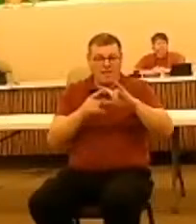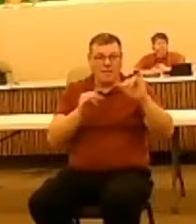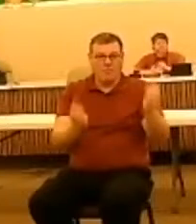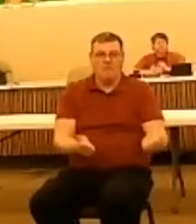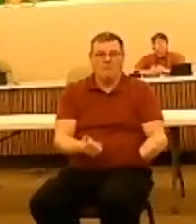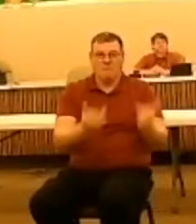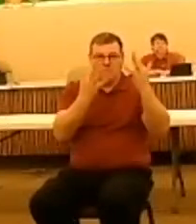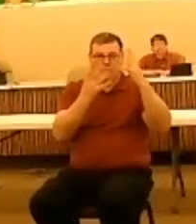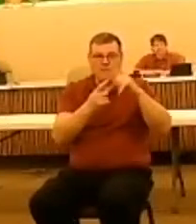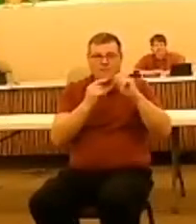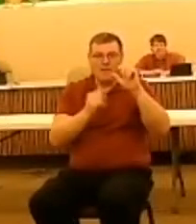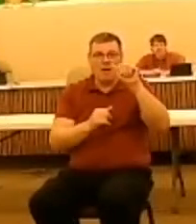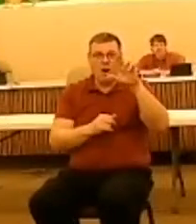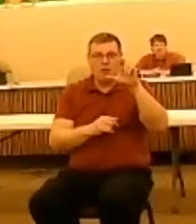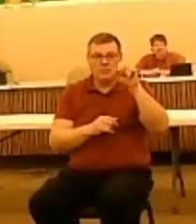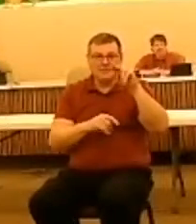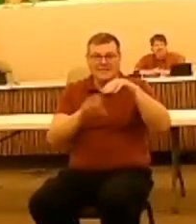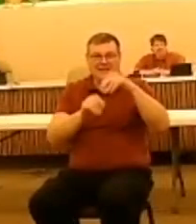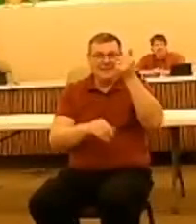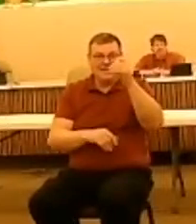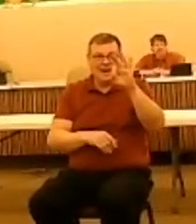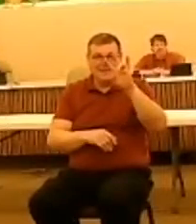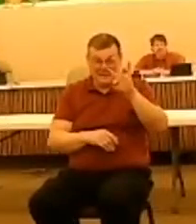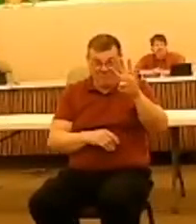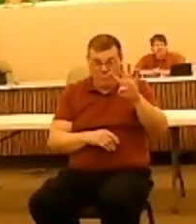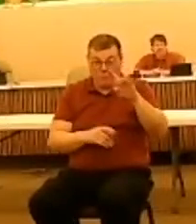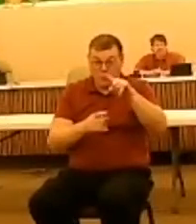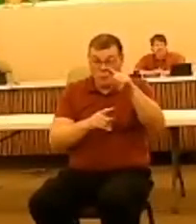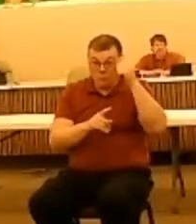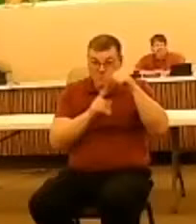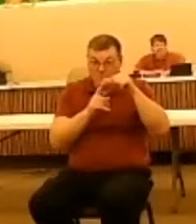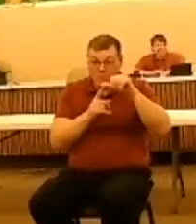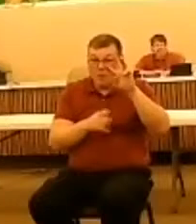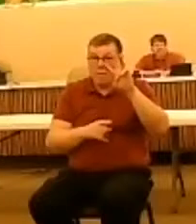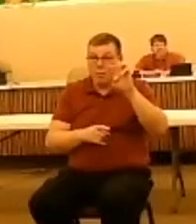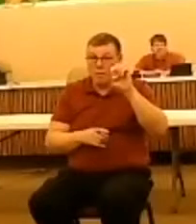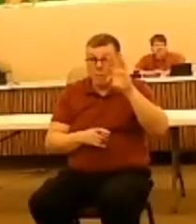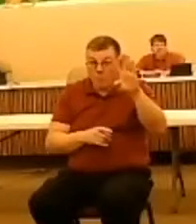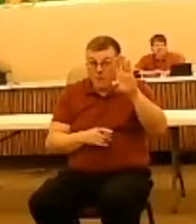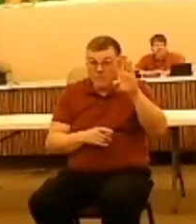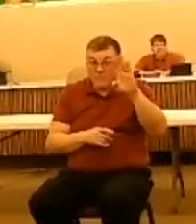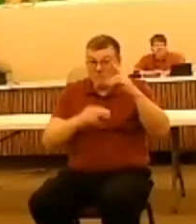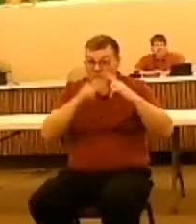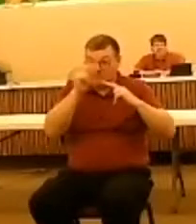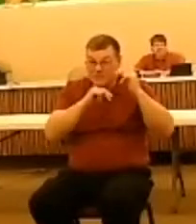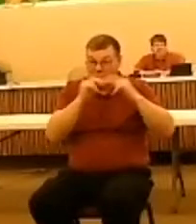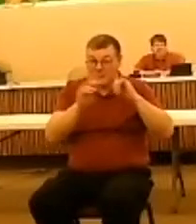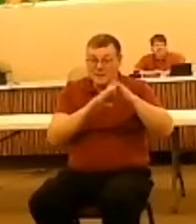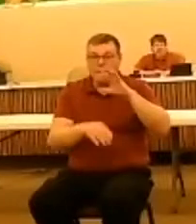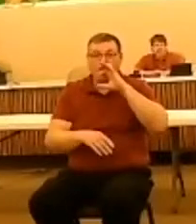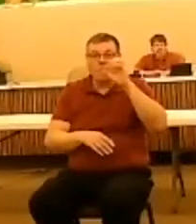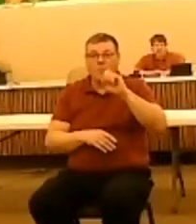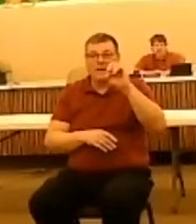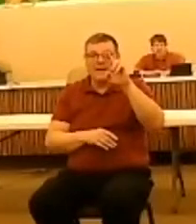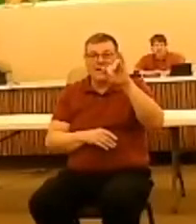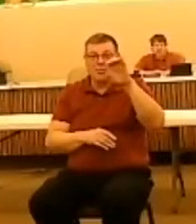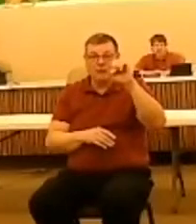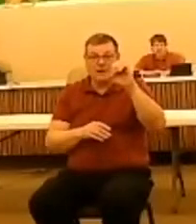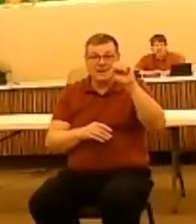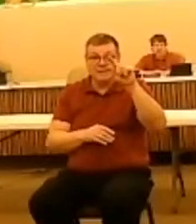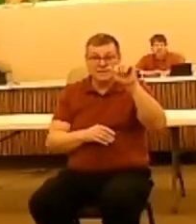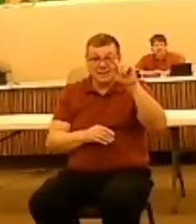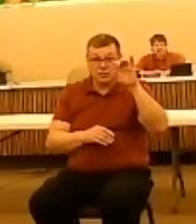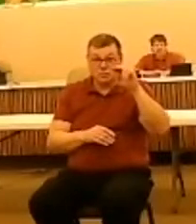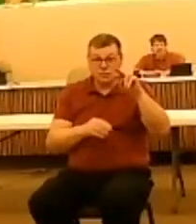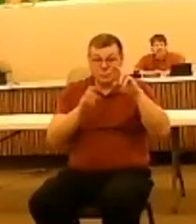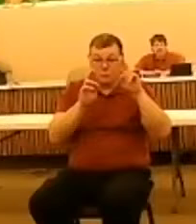by arson in 1974. You're referring to the Webb building on Erie Station Road where the old transportation center,